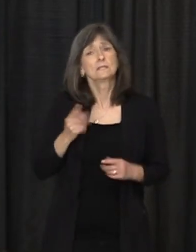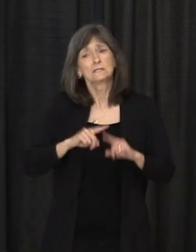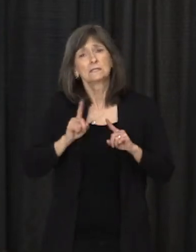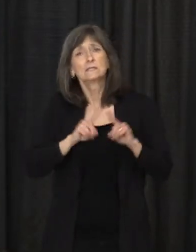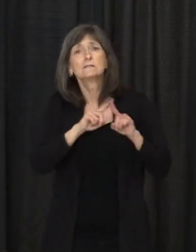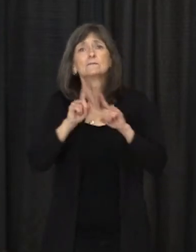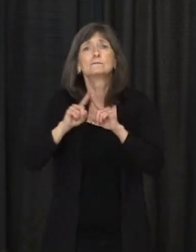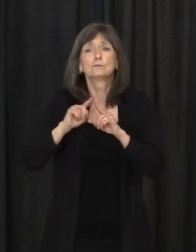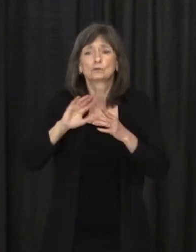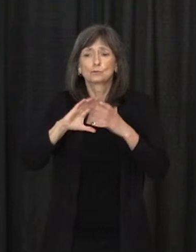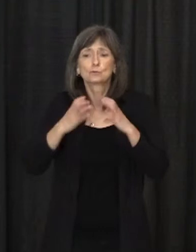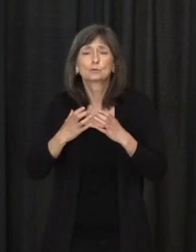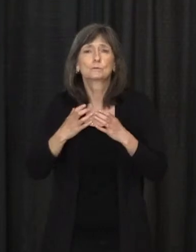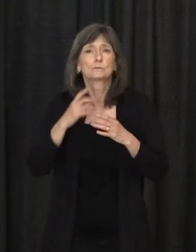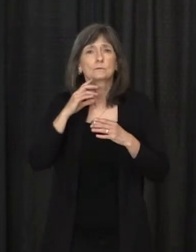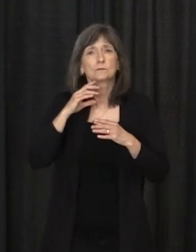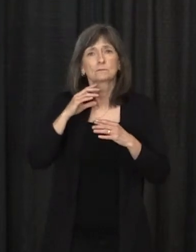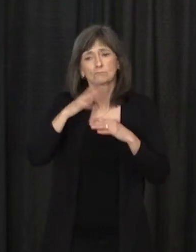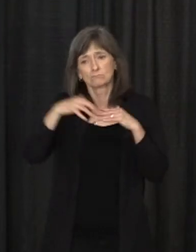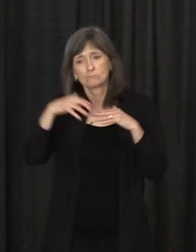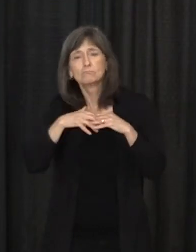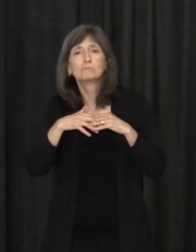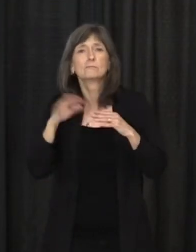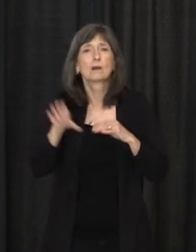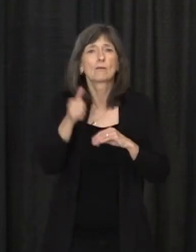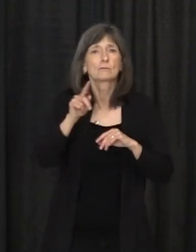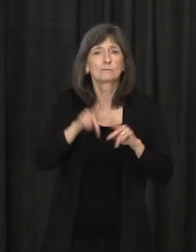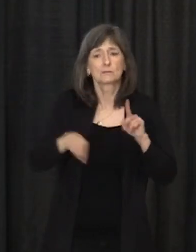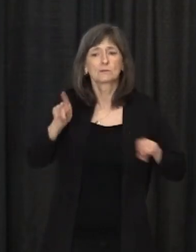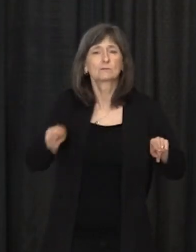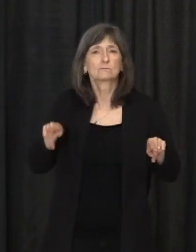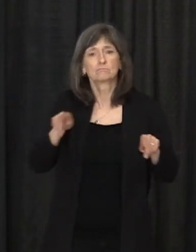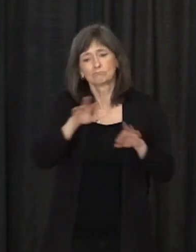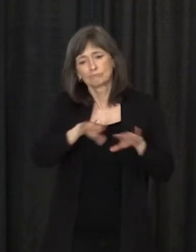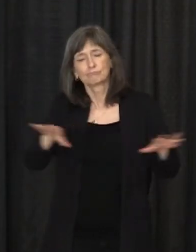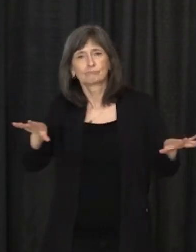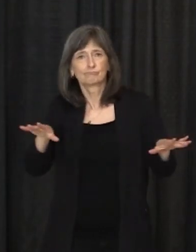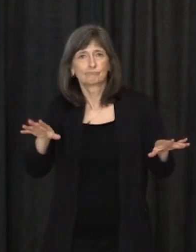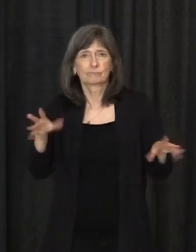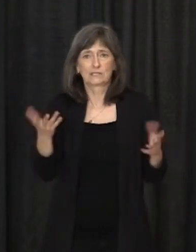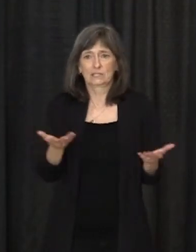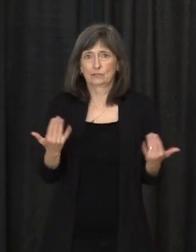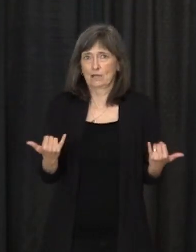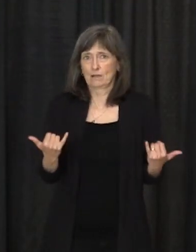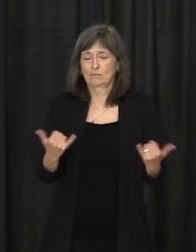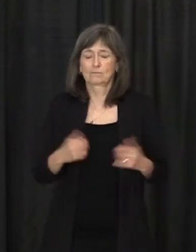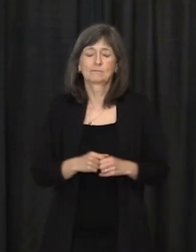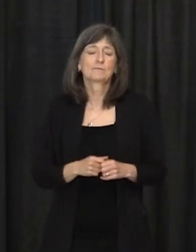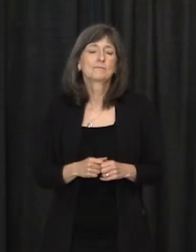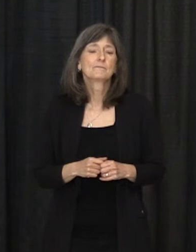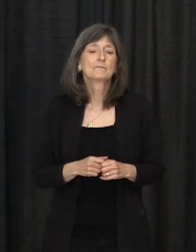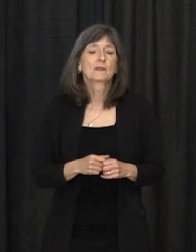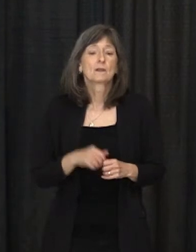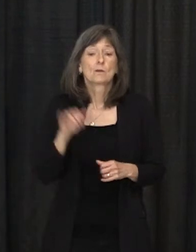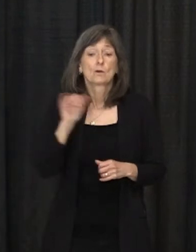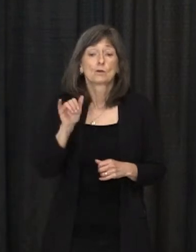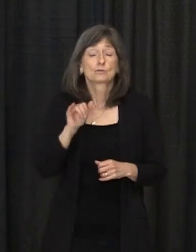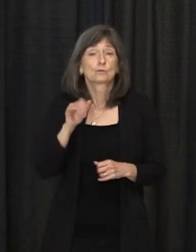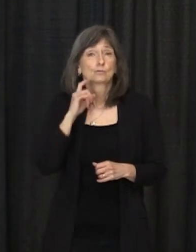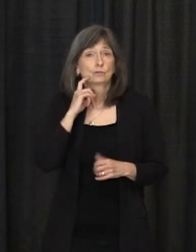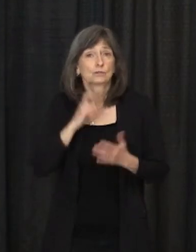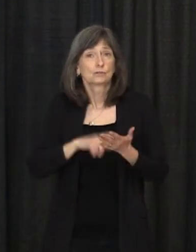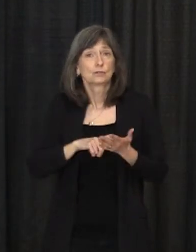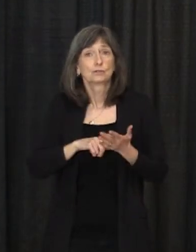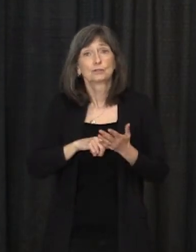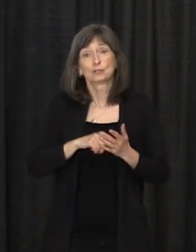of Indigenous and other people. We also acknowledge with respect the diverse histories